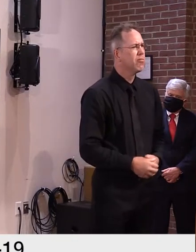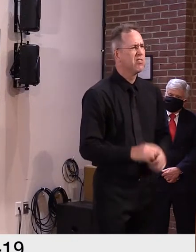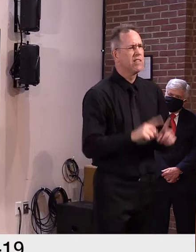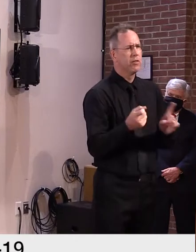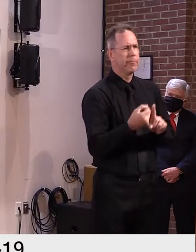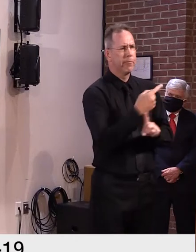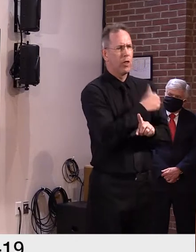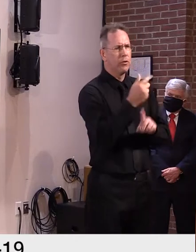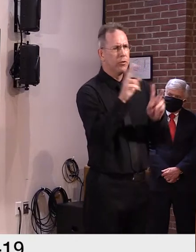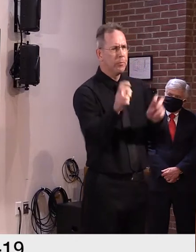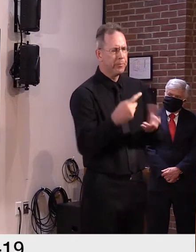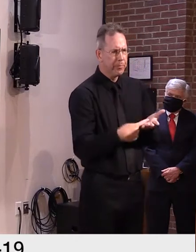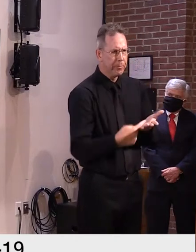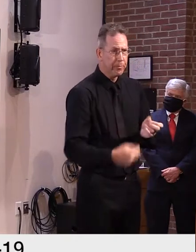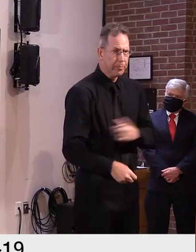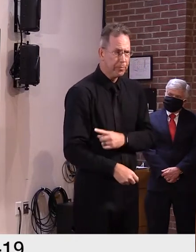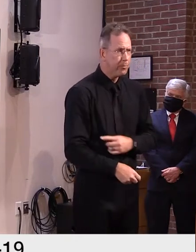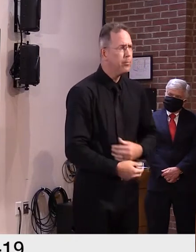race?